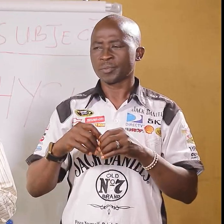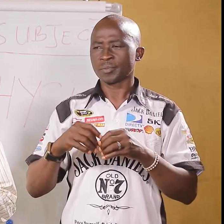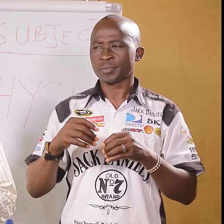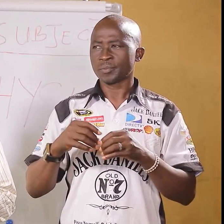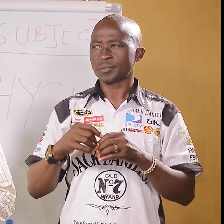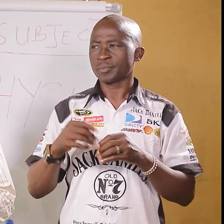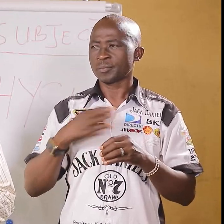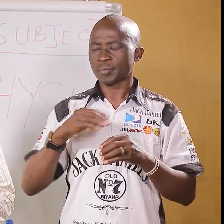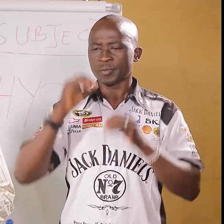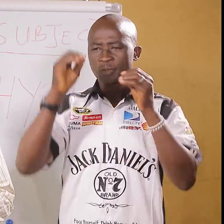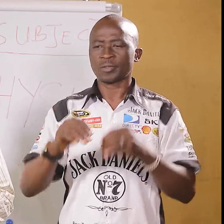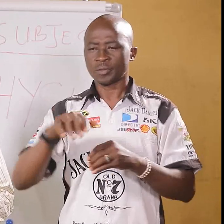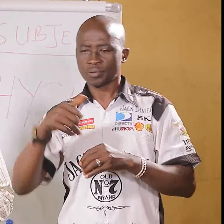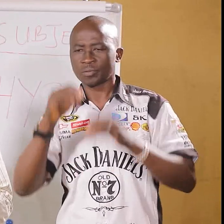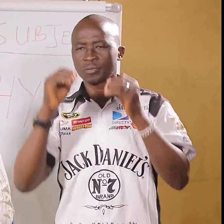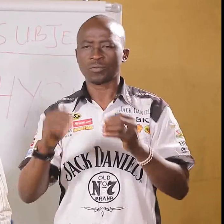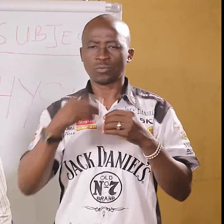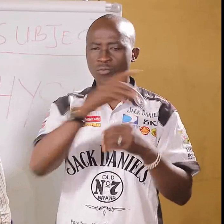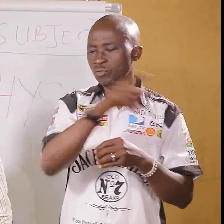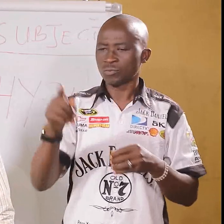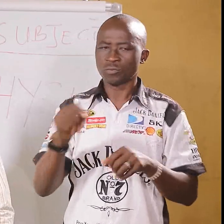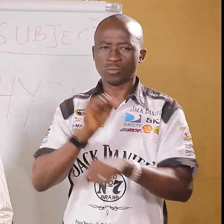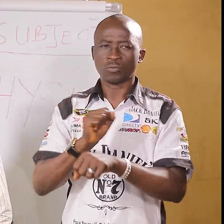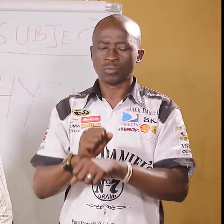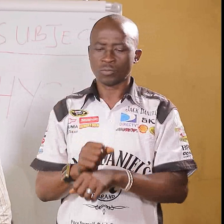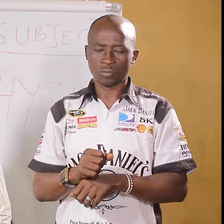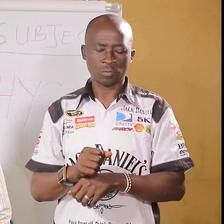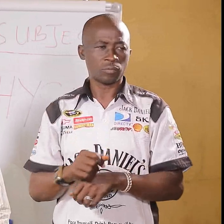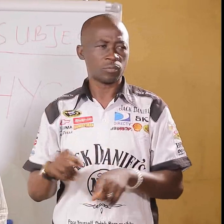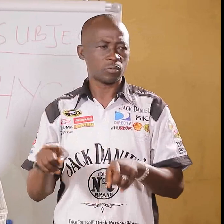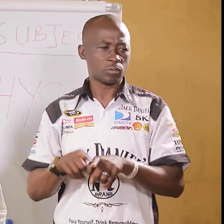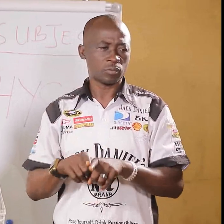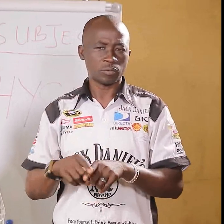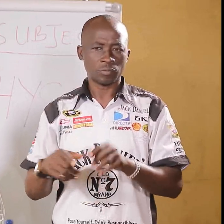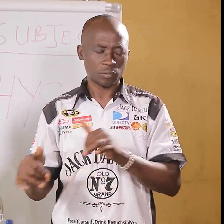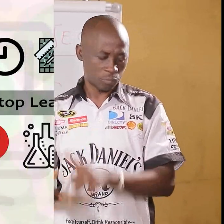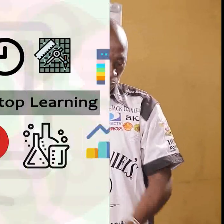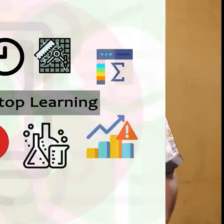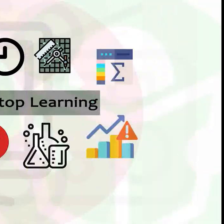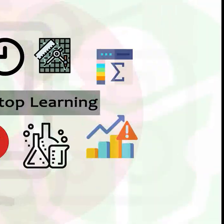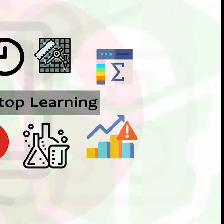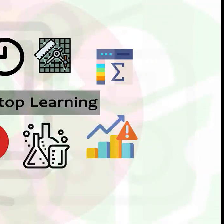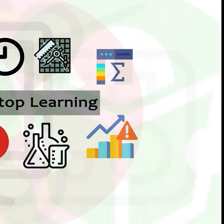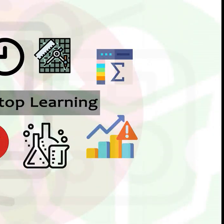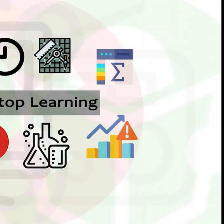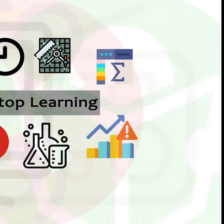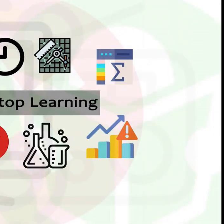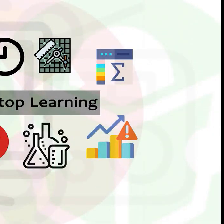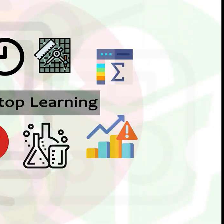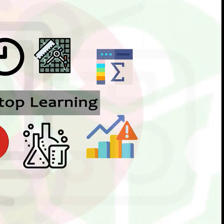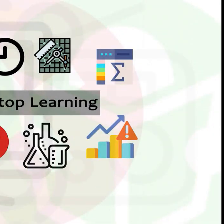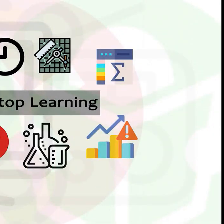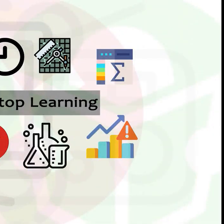come to give you work to summarize it. I remain Napoleon Kure. Thank you.